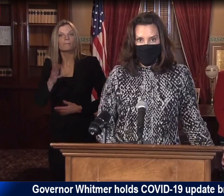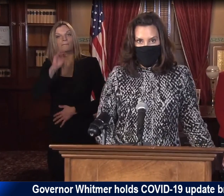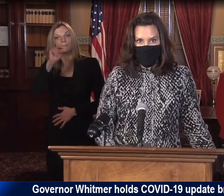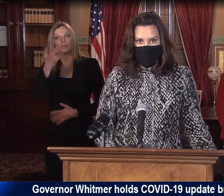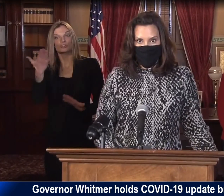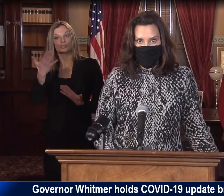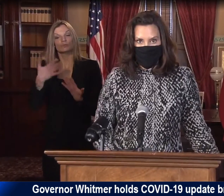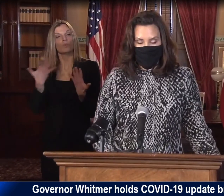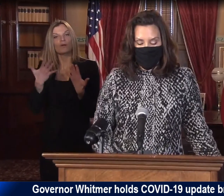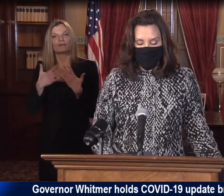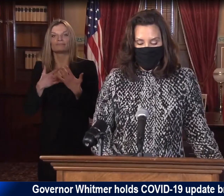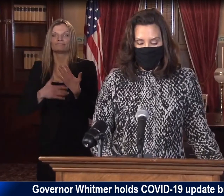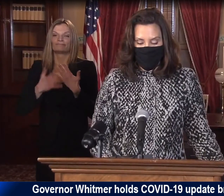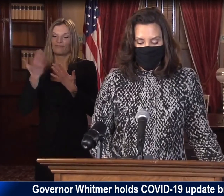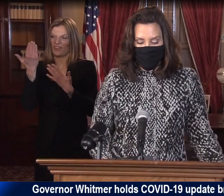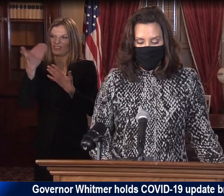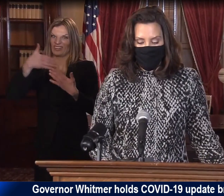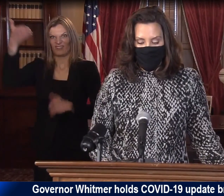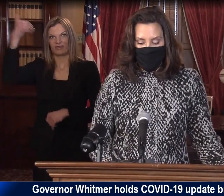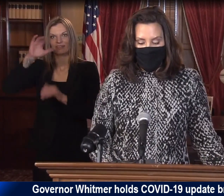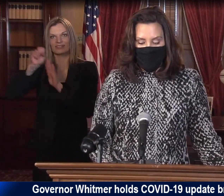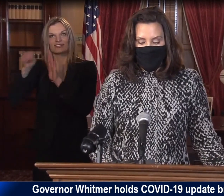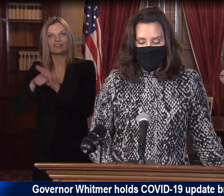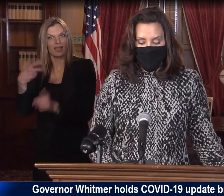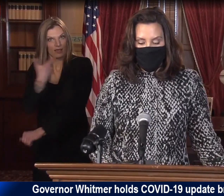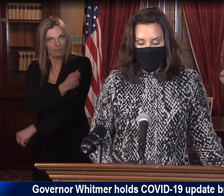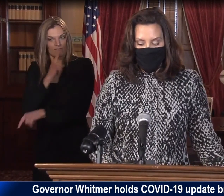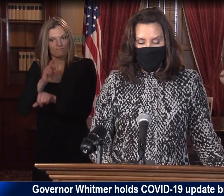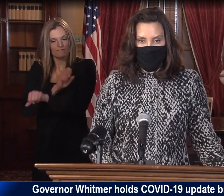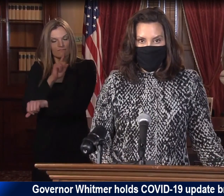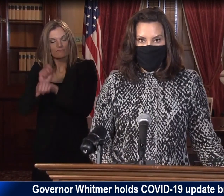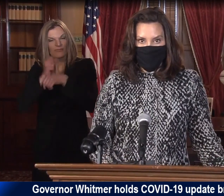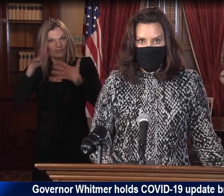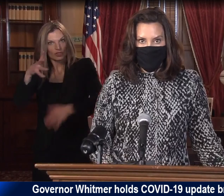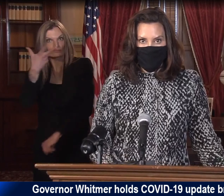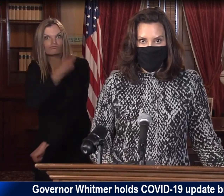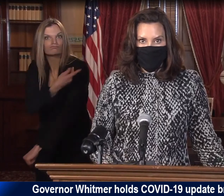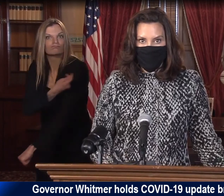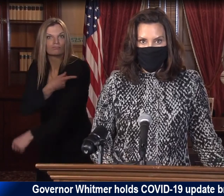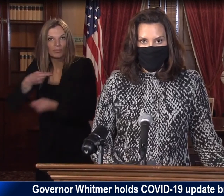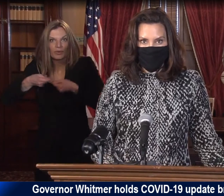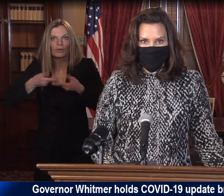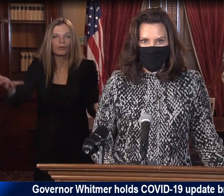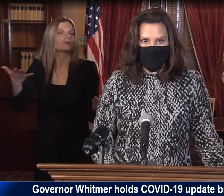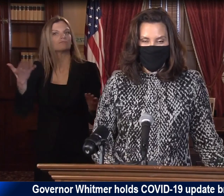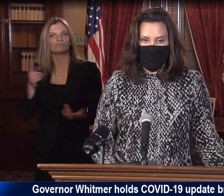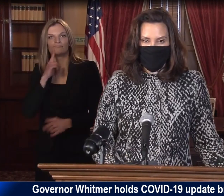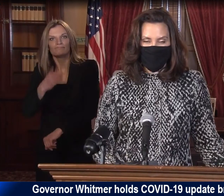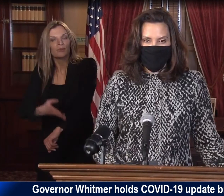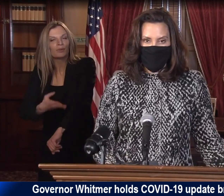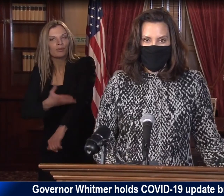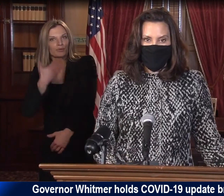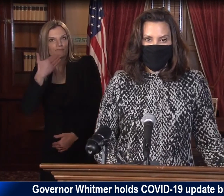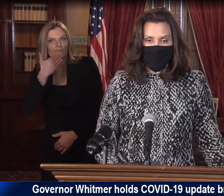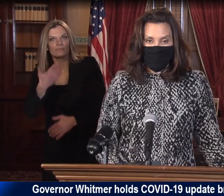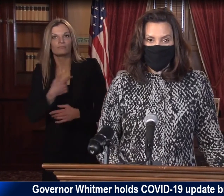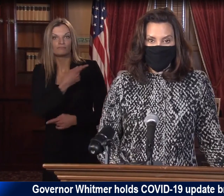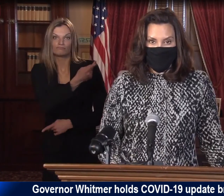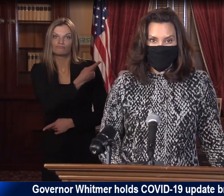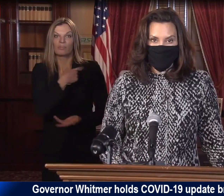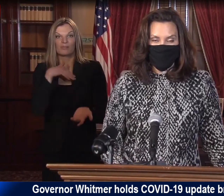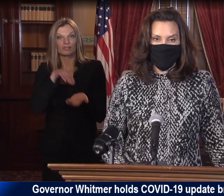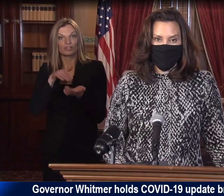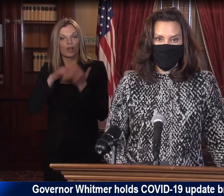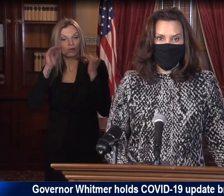states when it comes to vaccine distribution. Dr. Khaldun and I will continue working 24/7 along with our